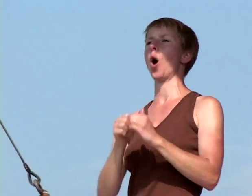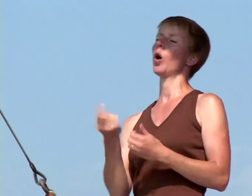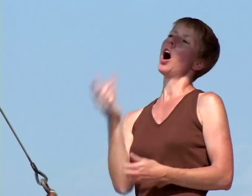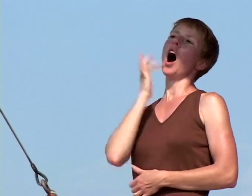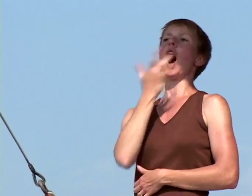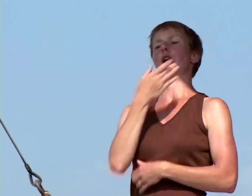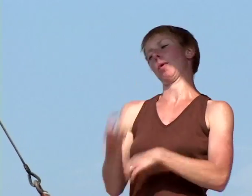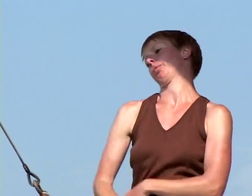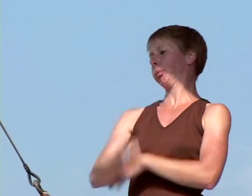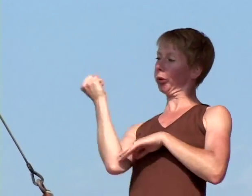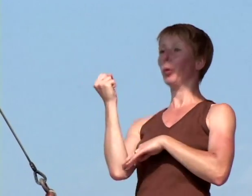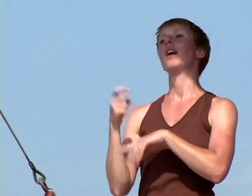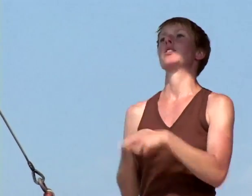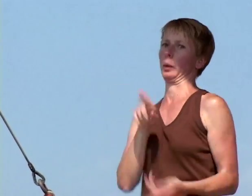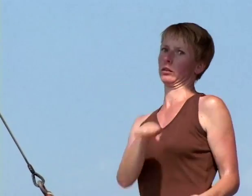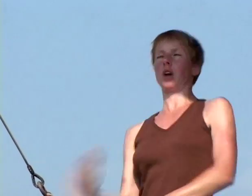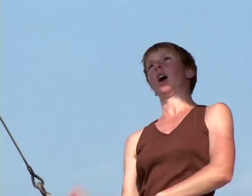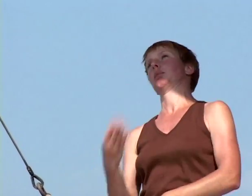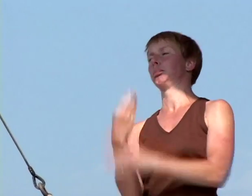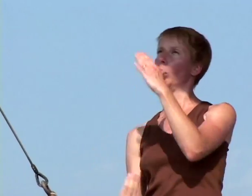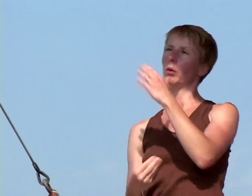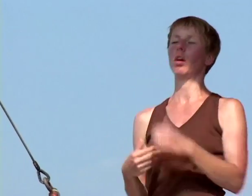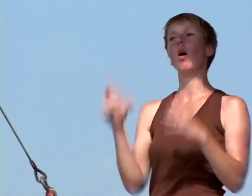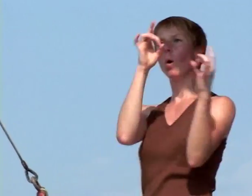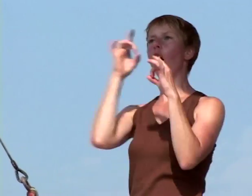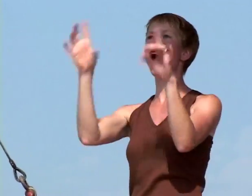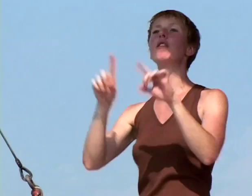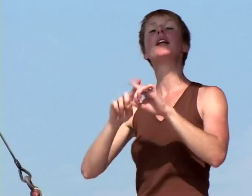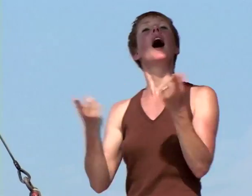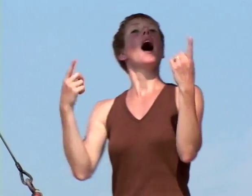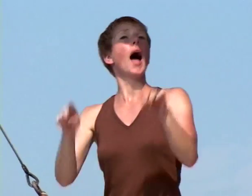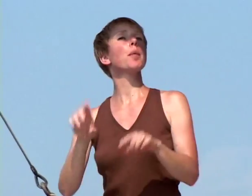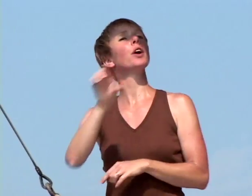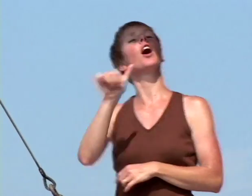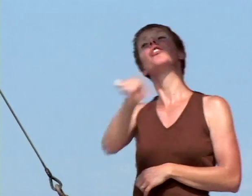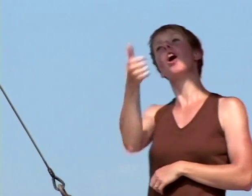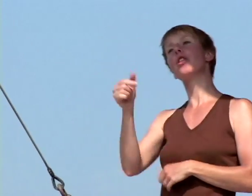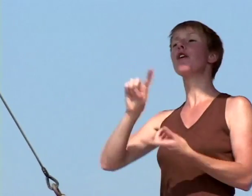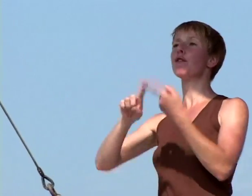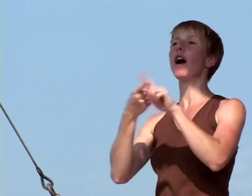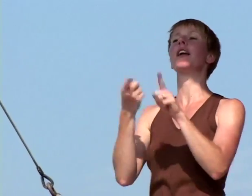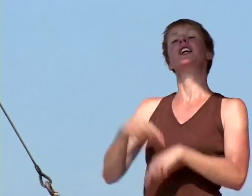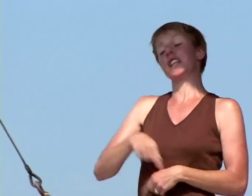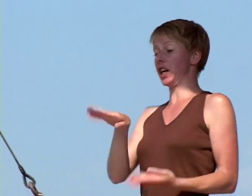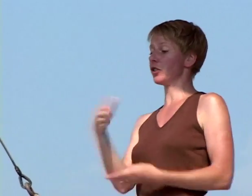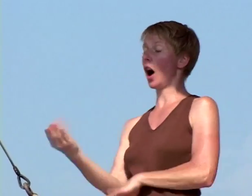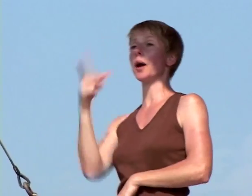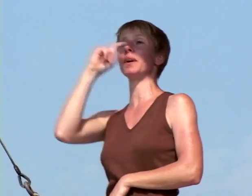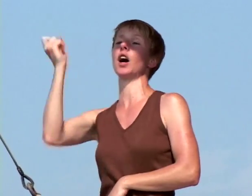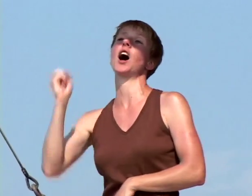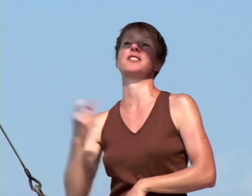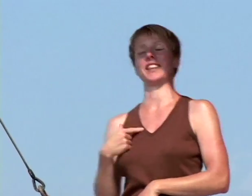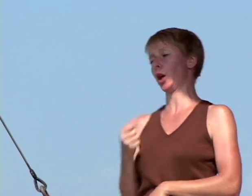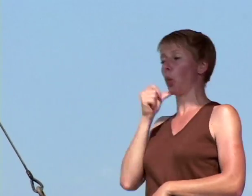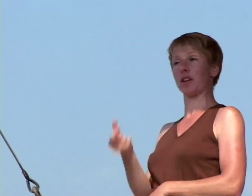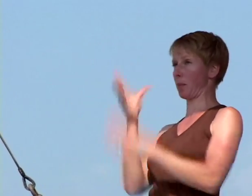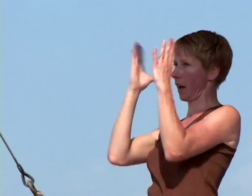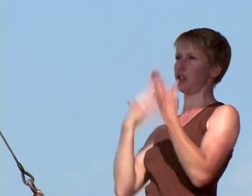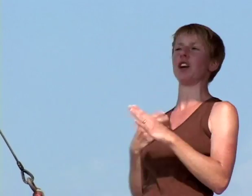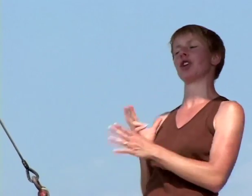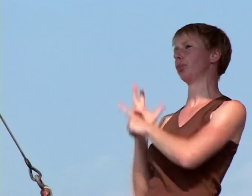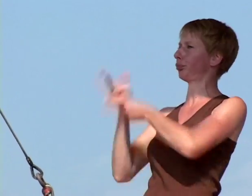smuggle arms, until the British killed him and cut off his lucky charms. Dear old Father Flanagan, who left the Lord's